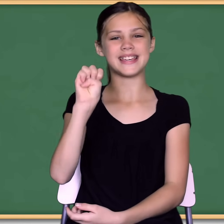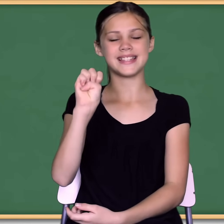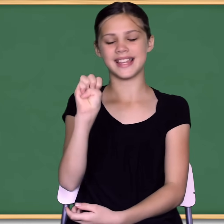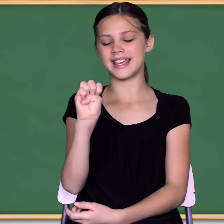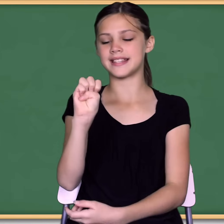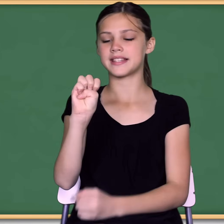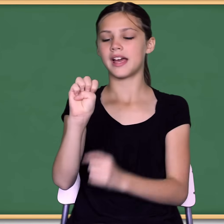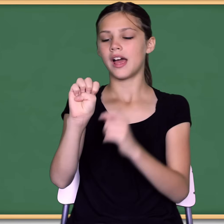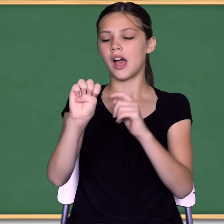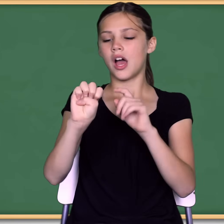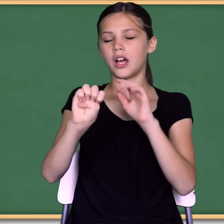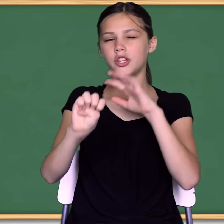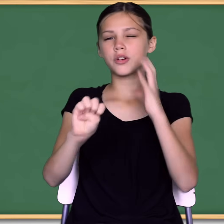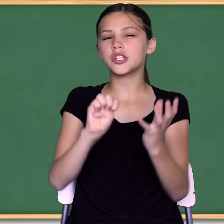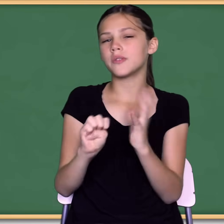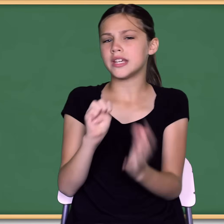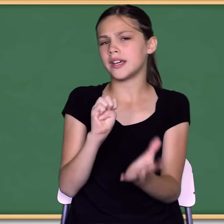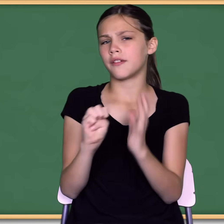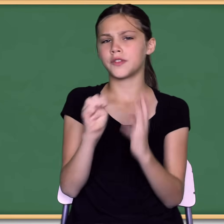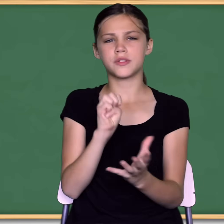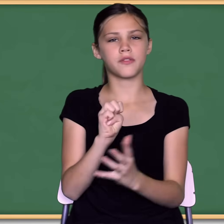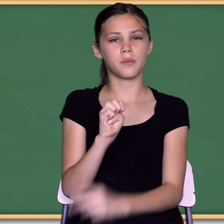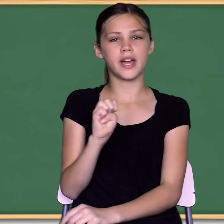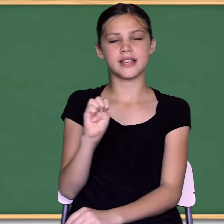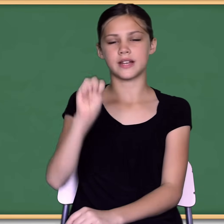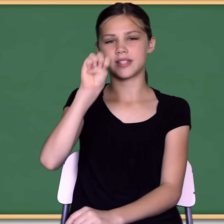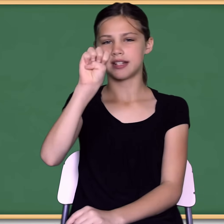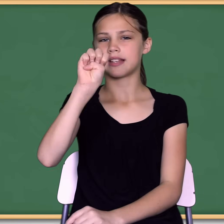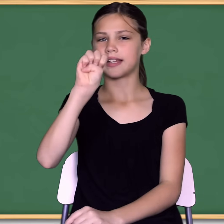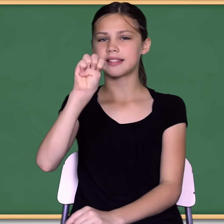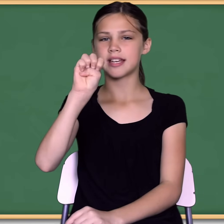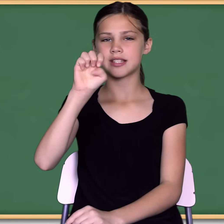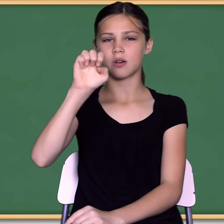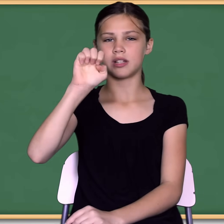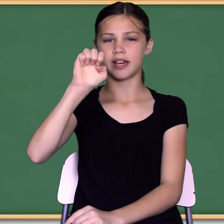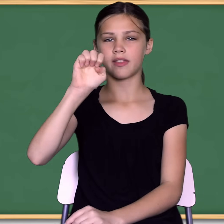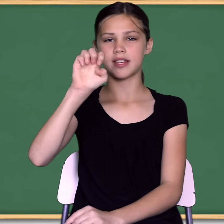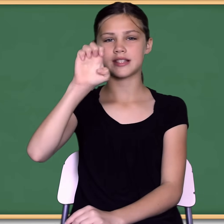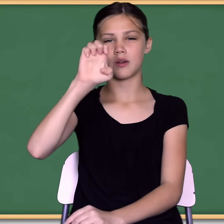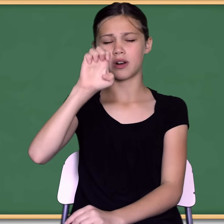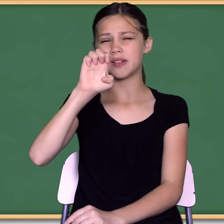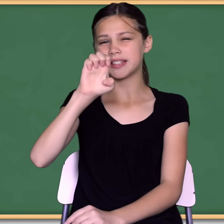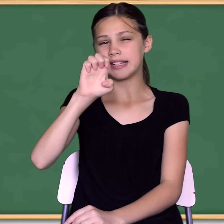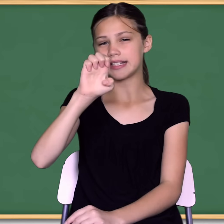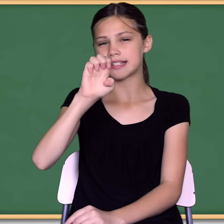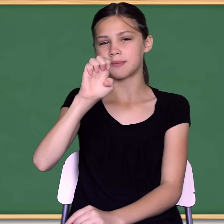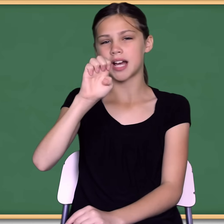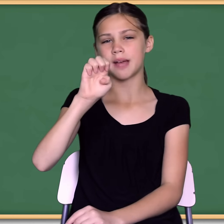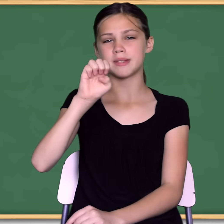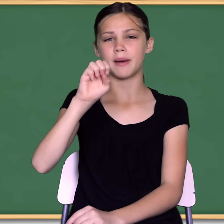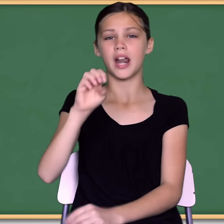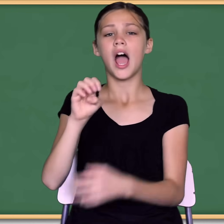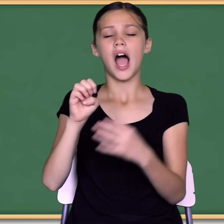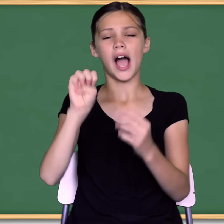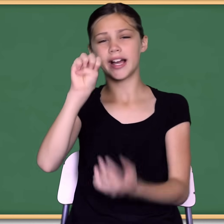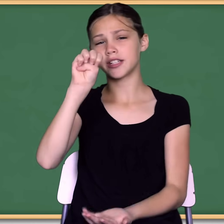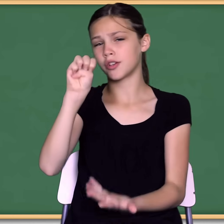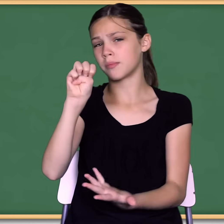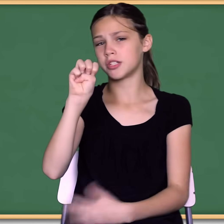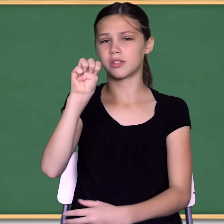E is you can do E a few different ways. I've seen it done like this, or even like this sometimes, but I normally do it